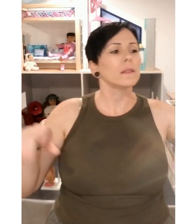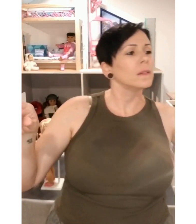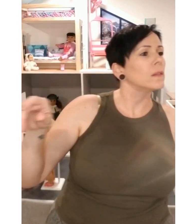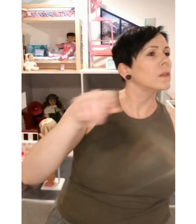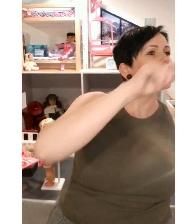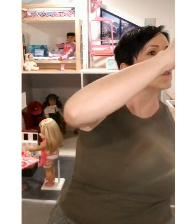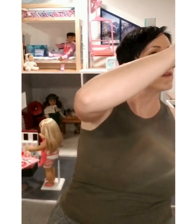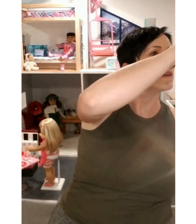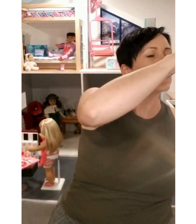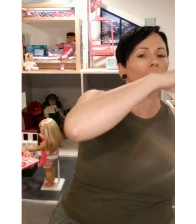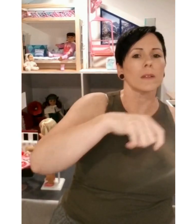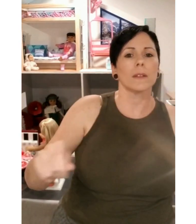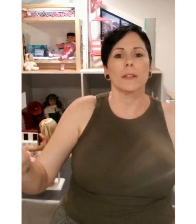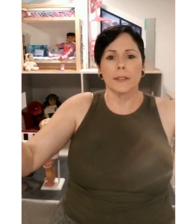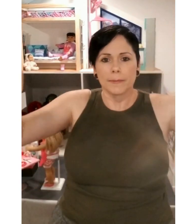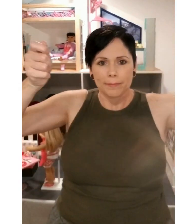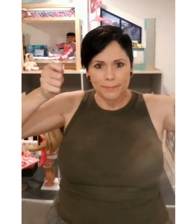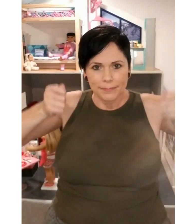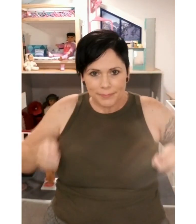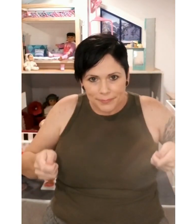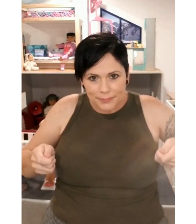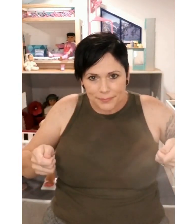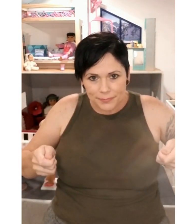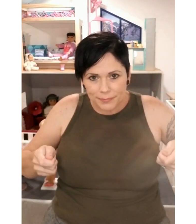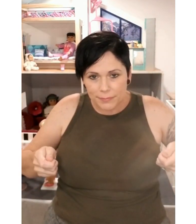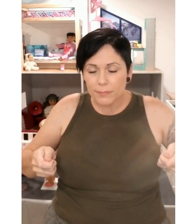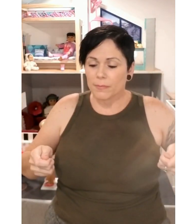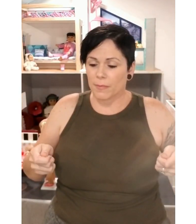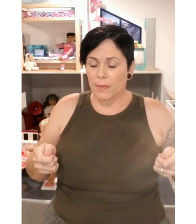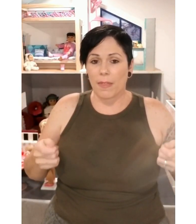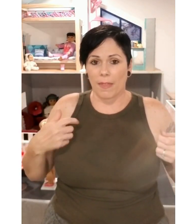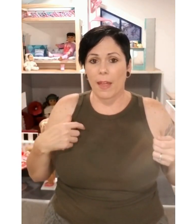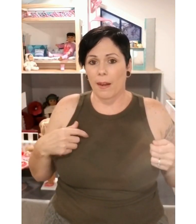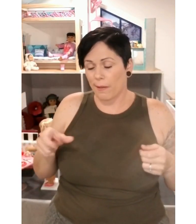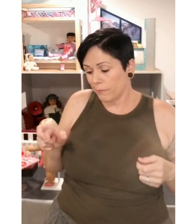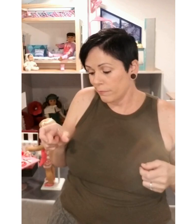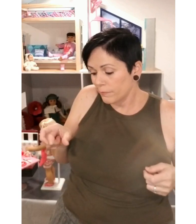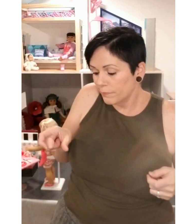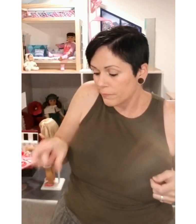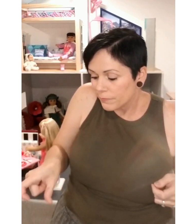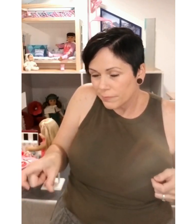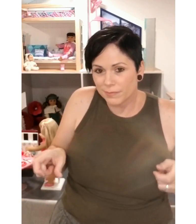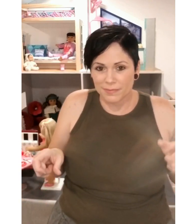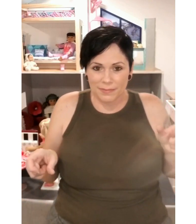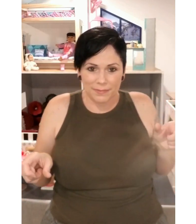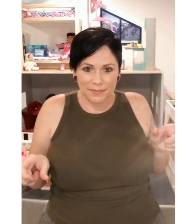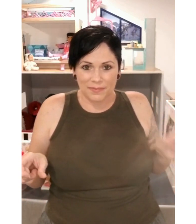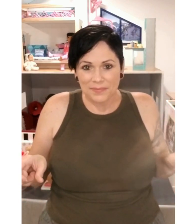And let's see, here is the board with both of them pushed in.